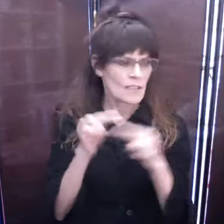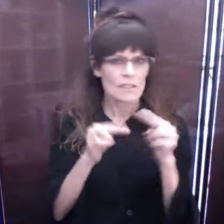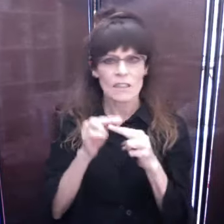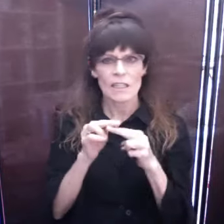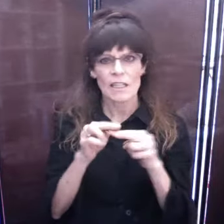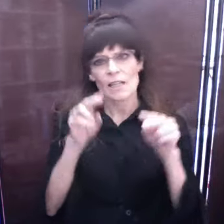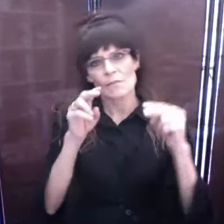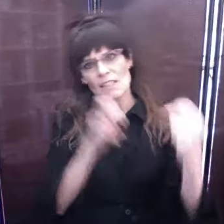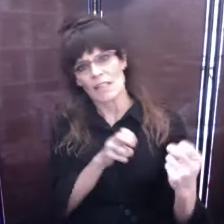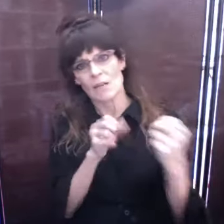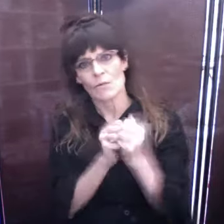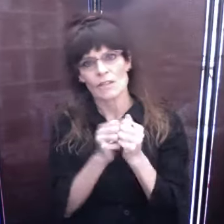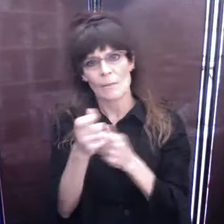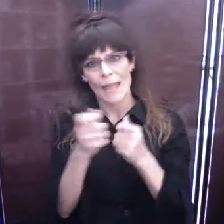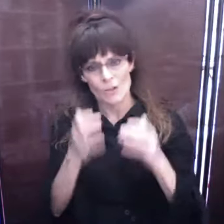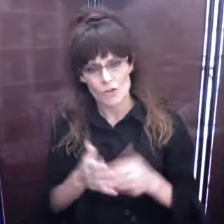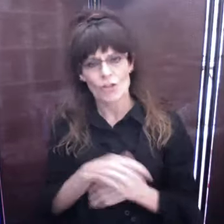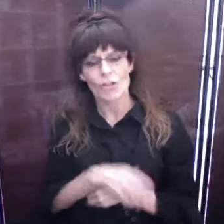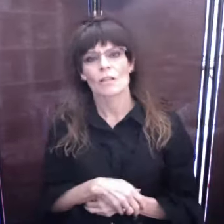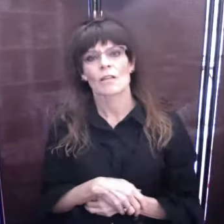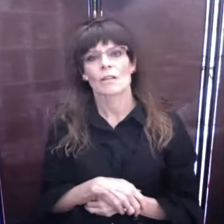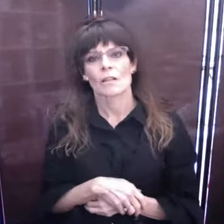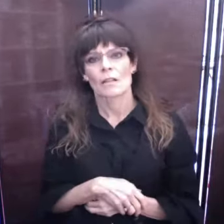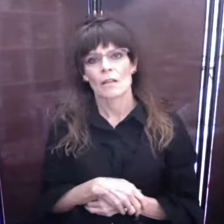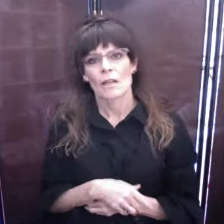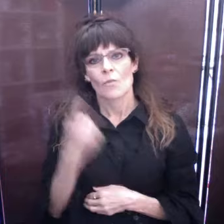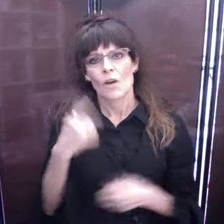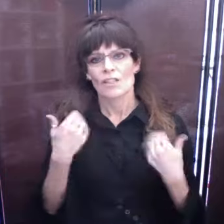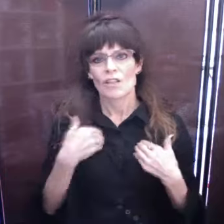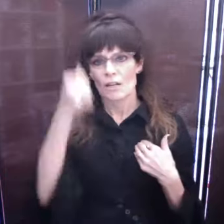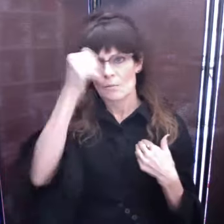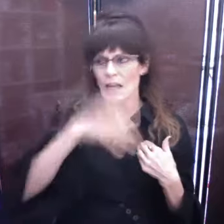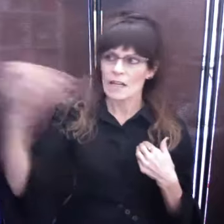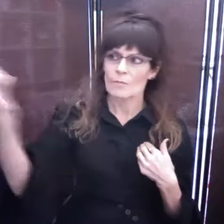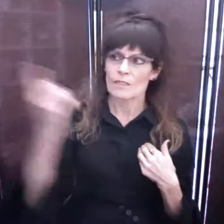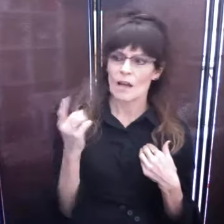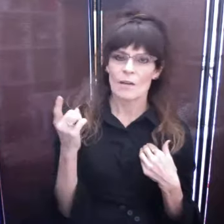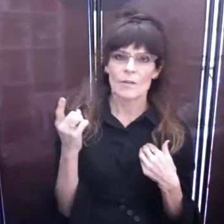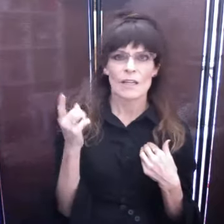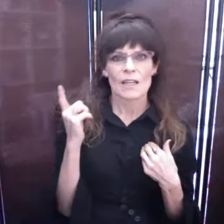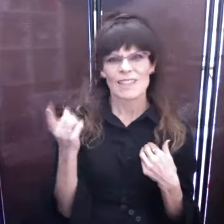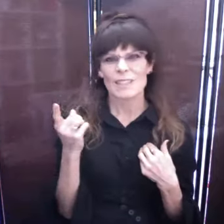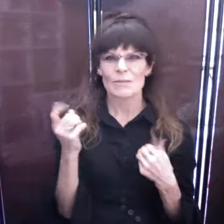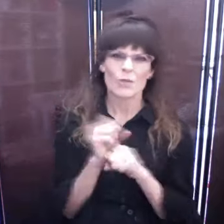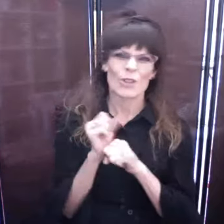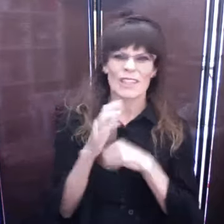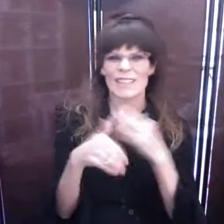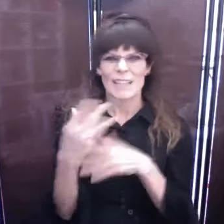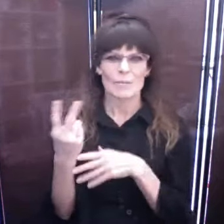managers one day, and one of the young guys comes up, and he was on his step 2, and we agnostics. And he says, hey man, can I